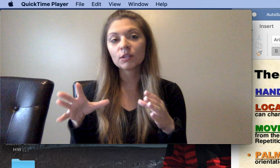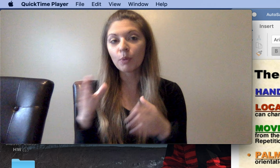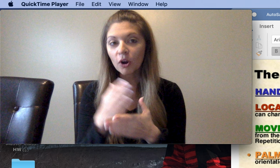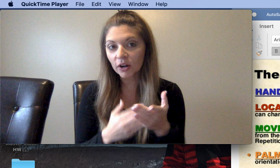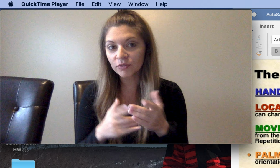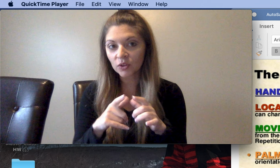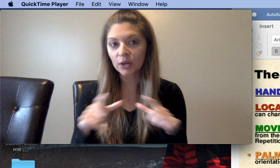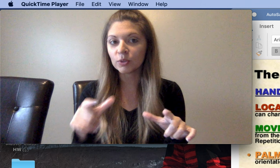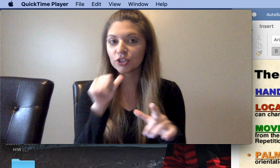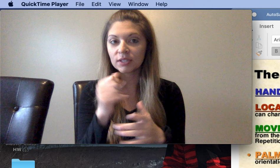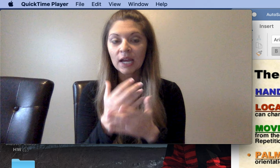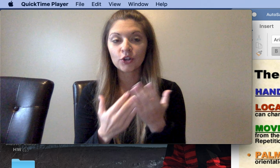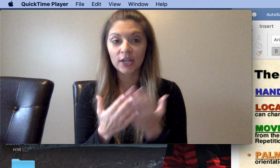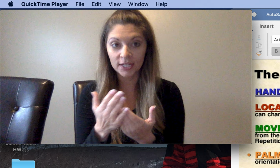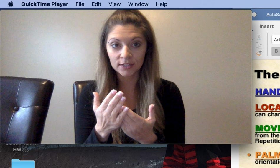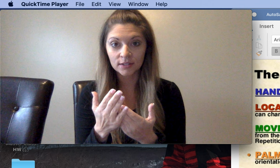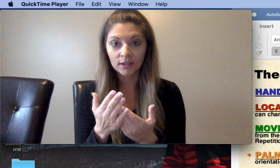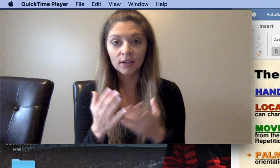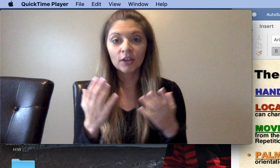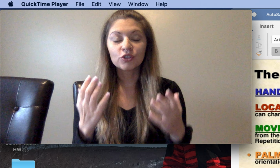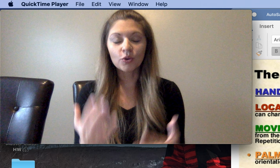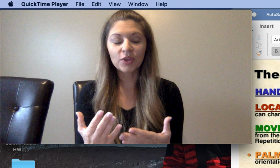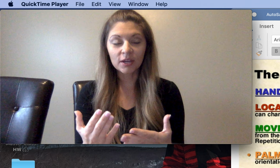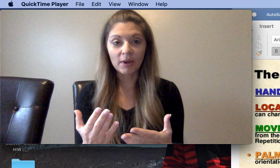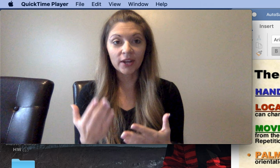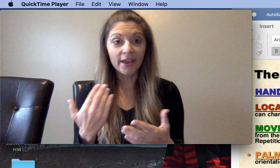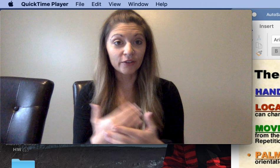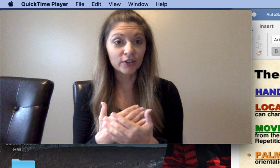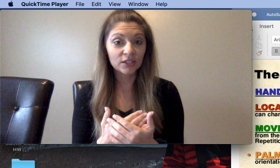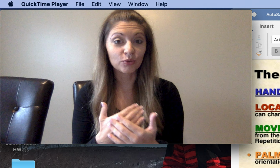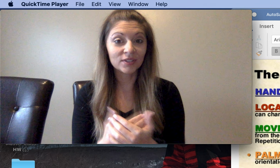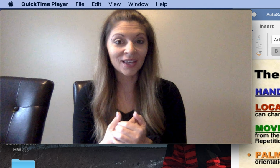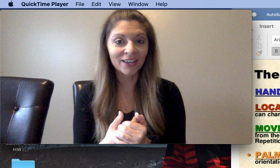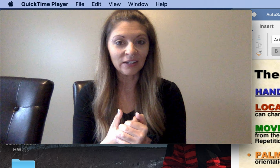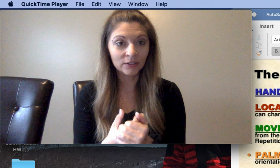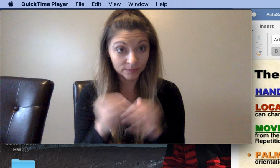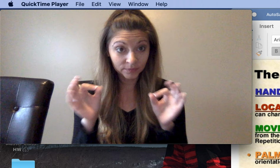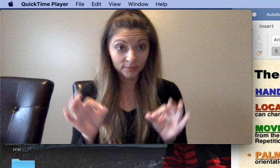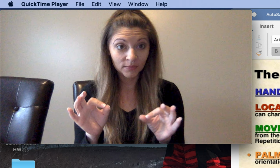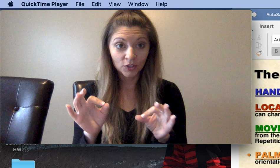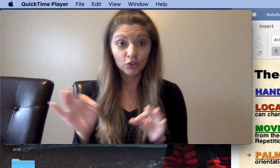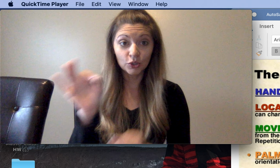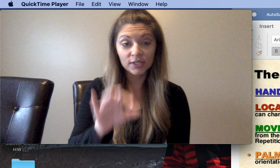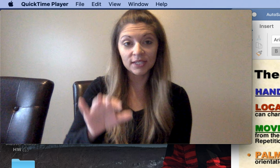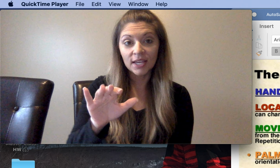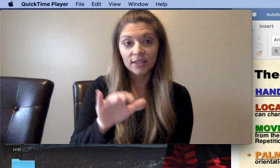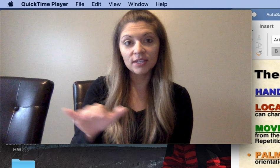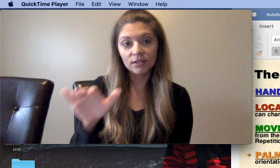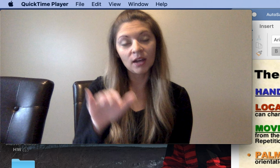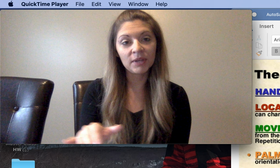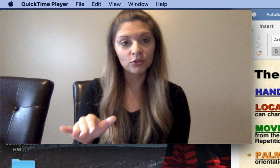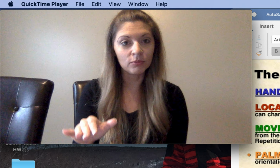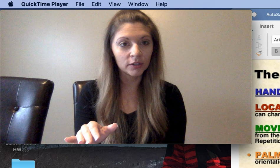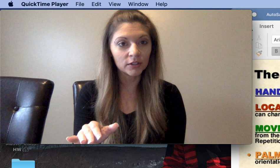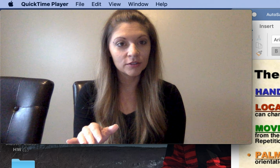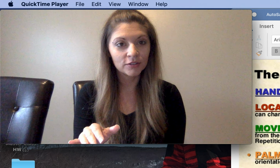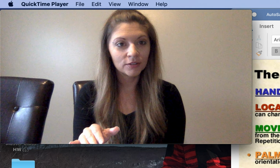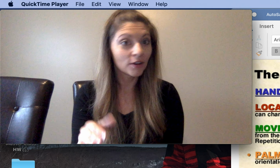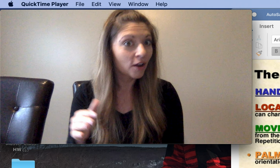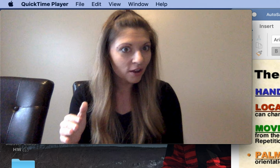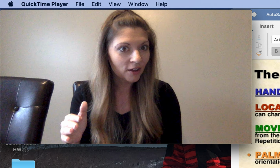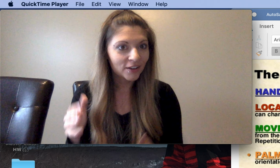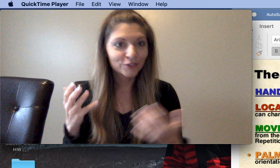anything that's part of the language that's not your hands. So think about it. Every single sign uses these non-manual